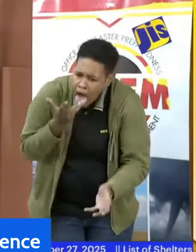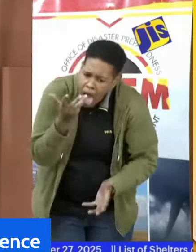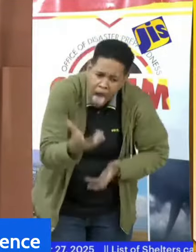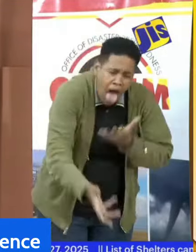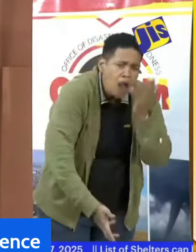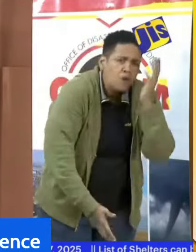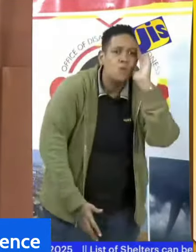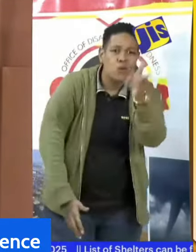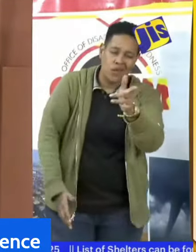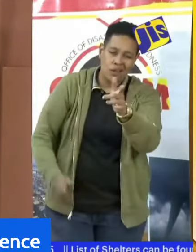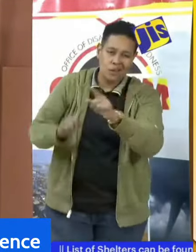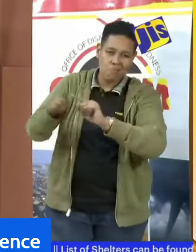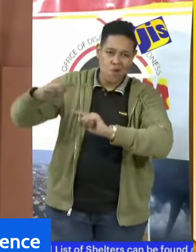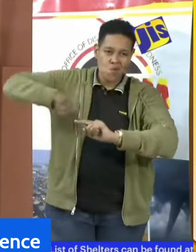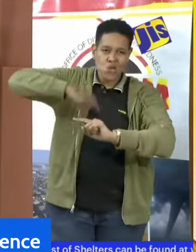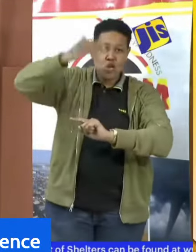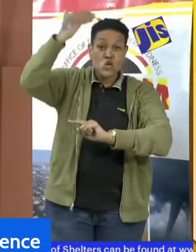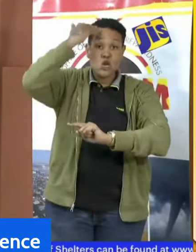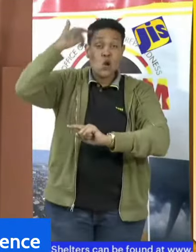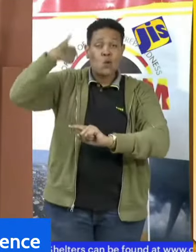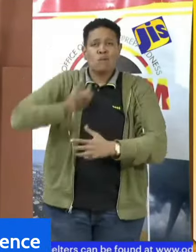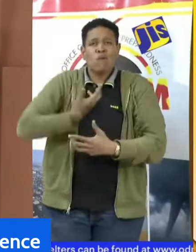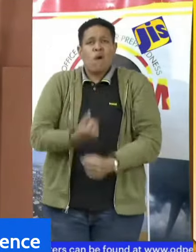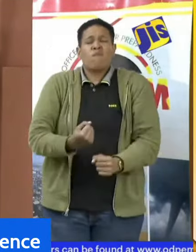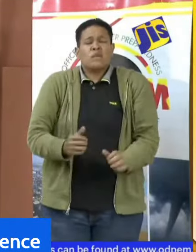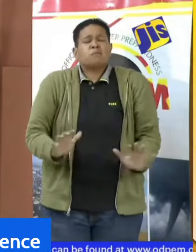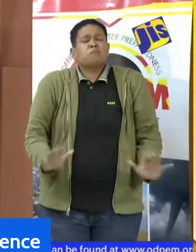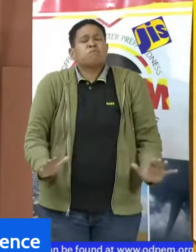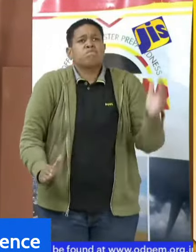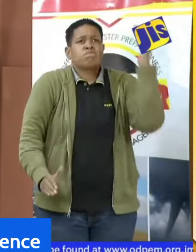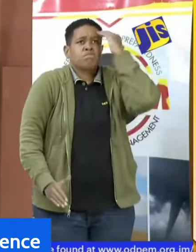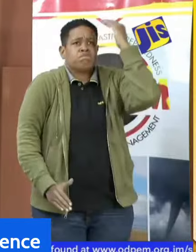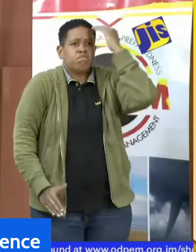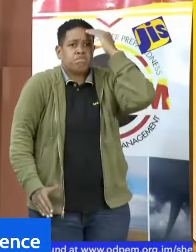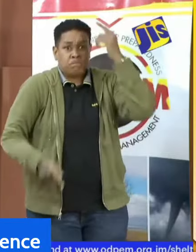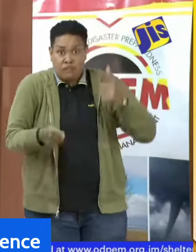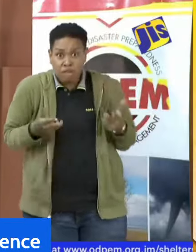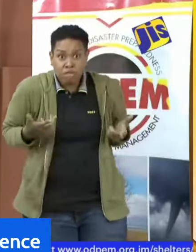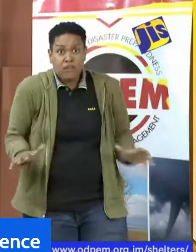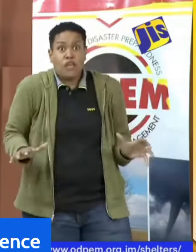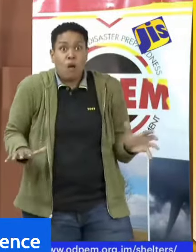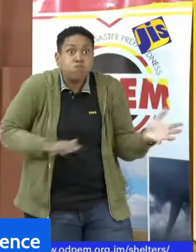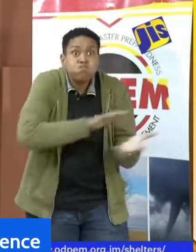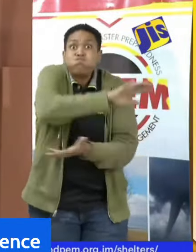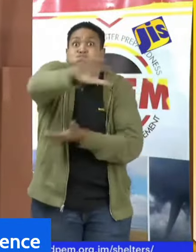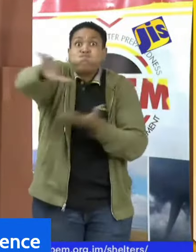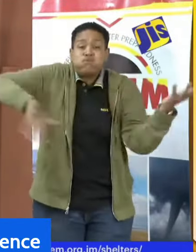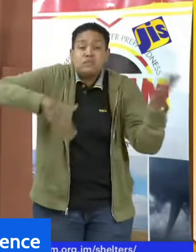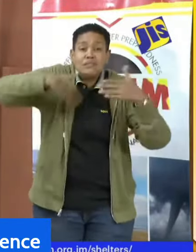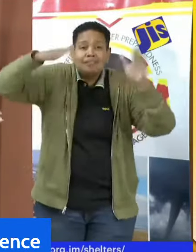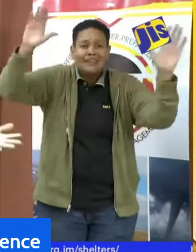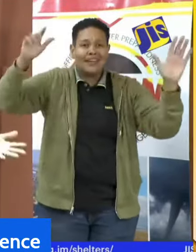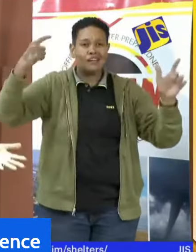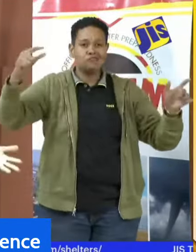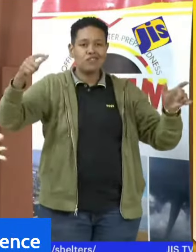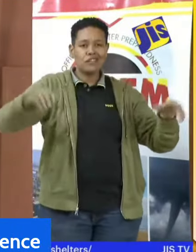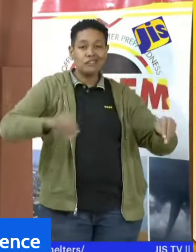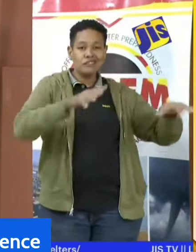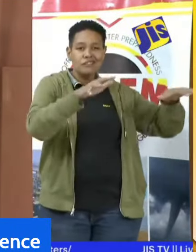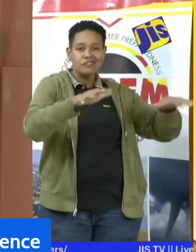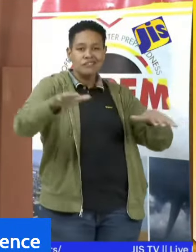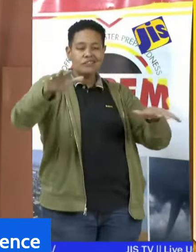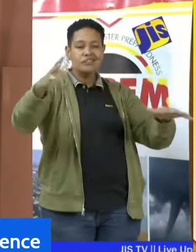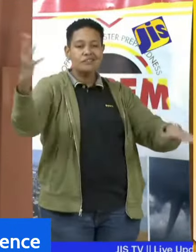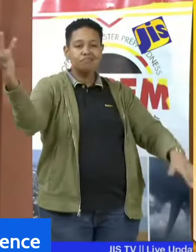But we know, we have confidence that after this storm, the green land will emerge to